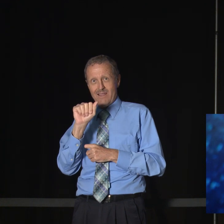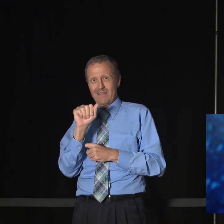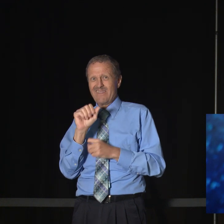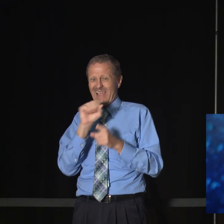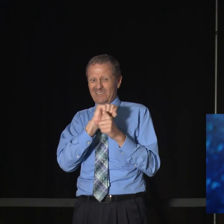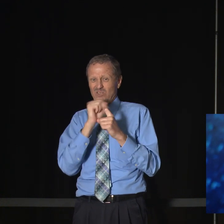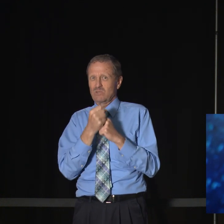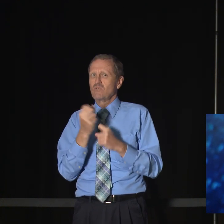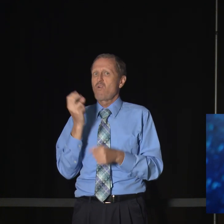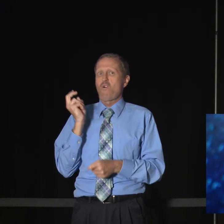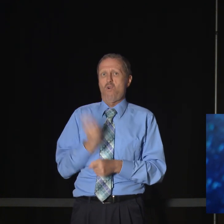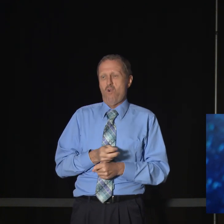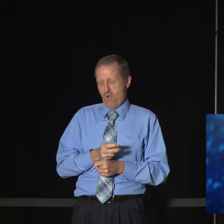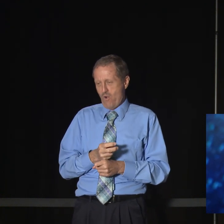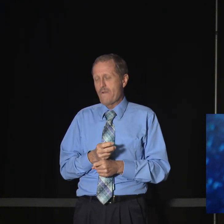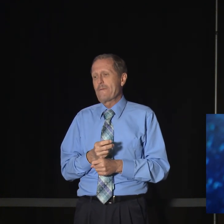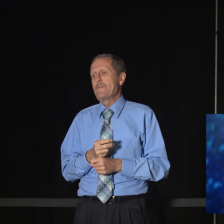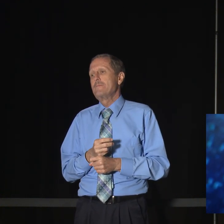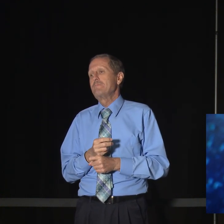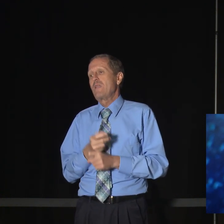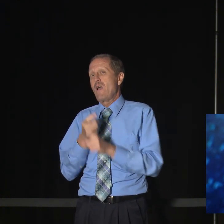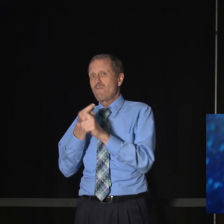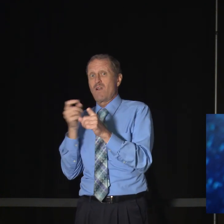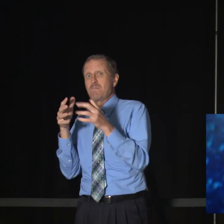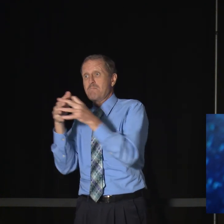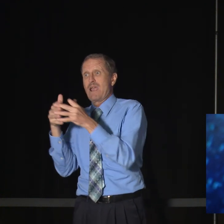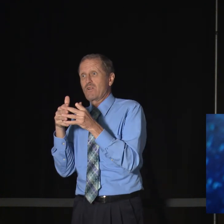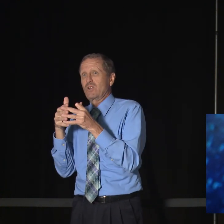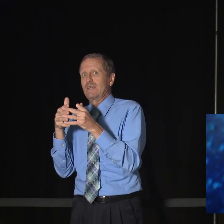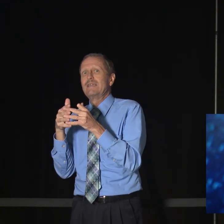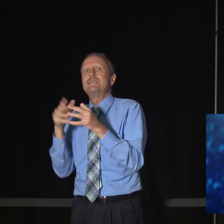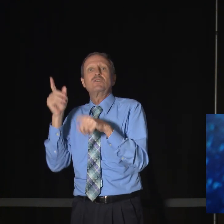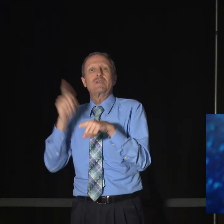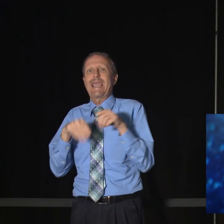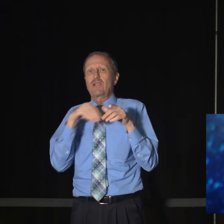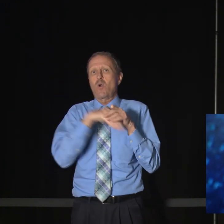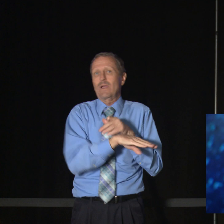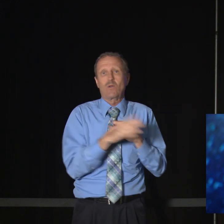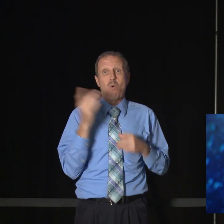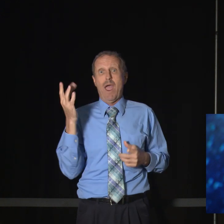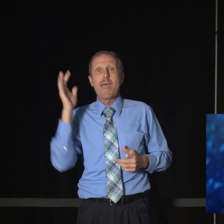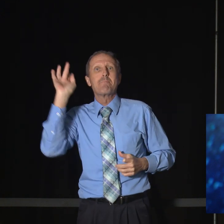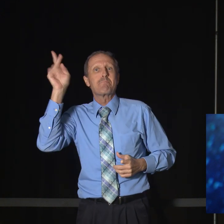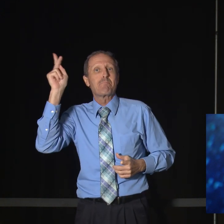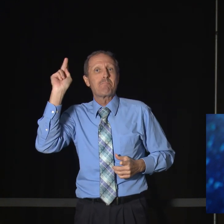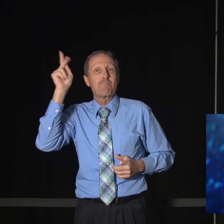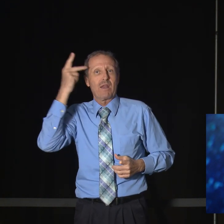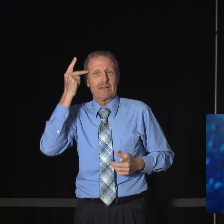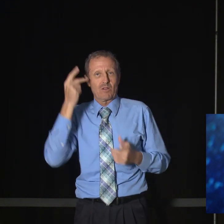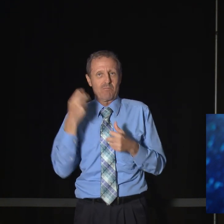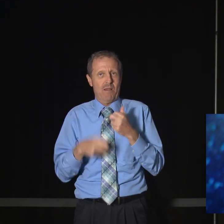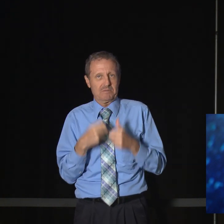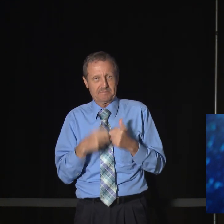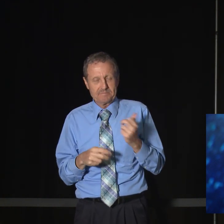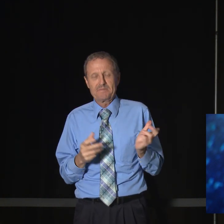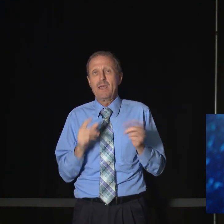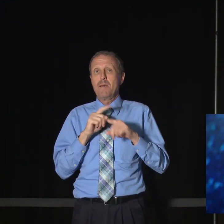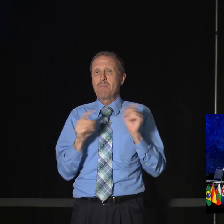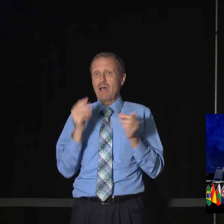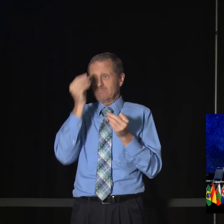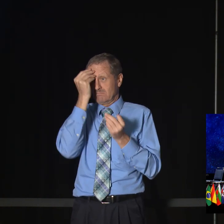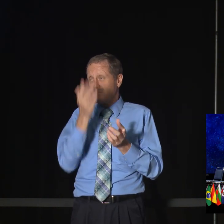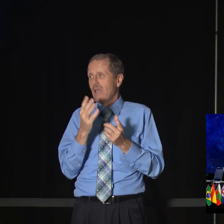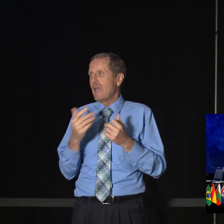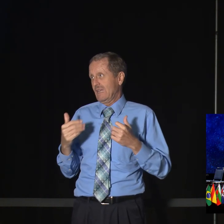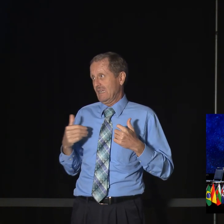that from the U.S., we're not able to enter to the country because of political situations. But I will tell you this, that there